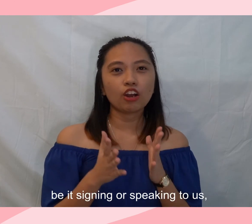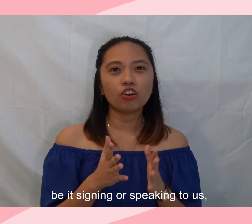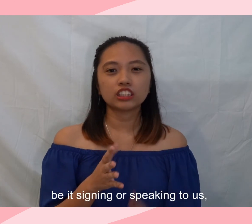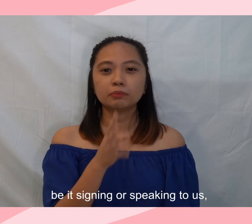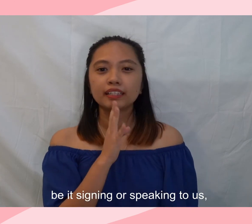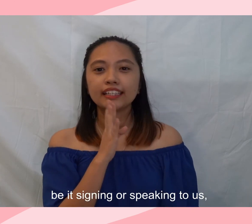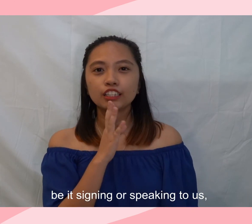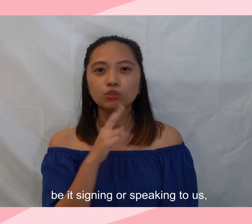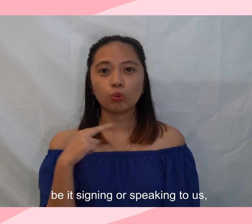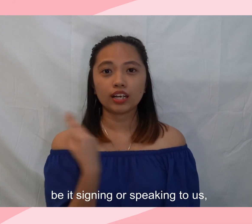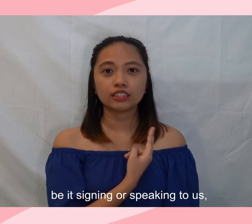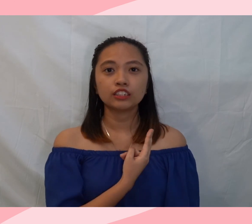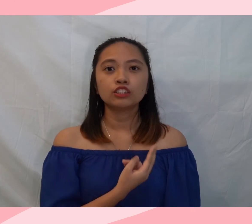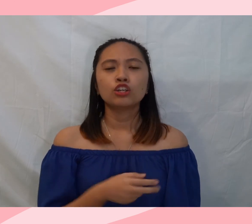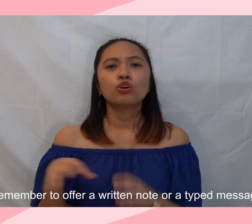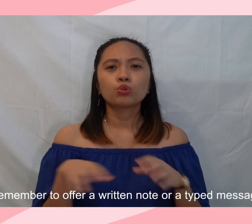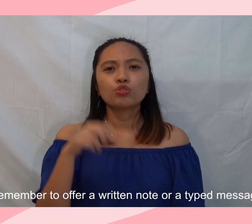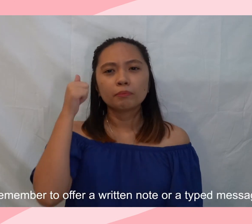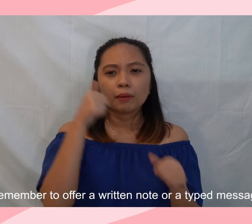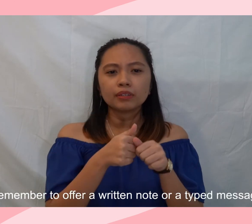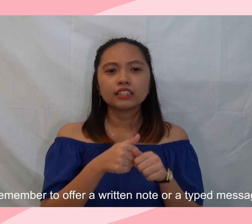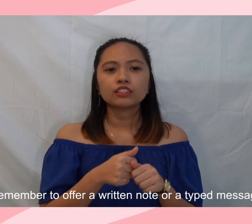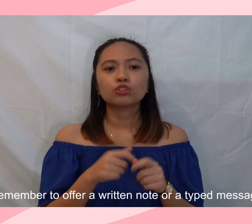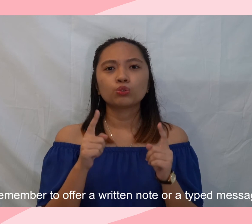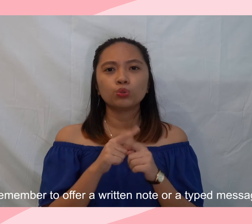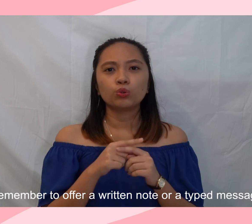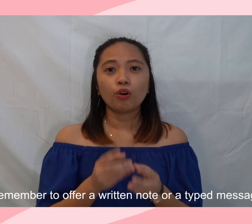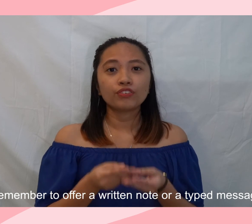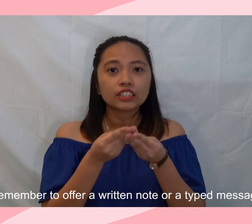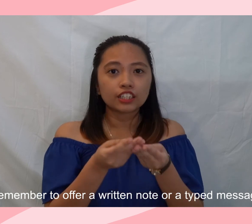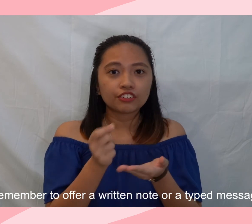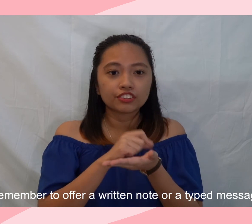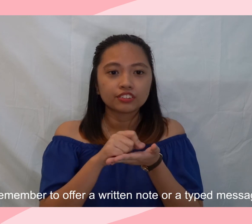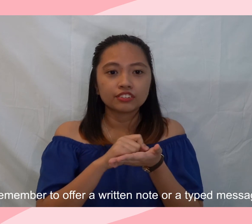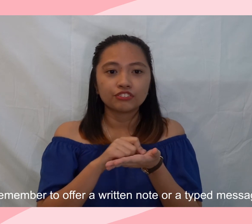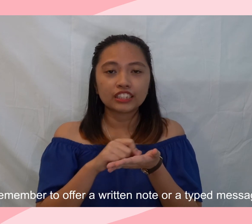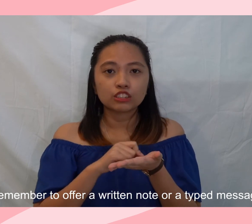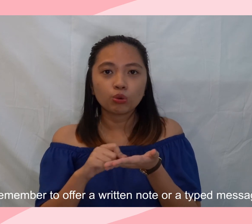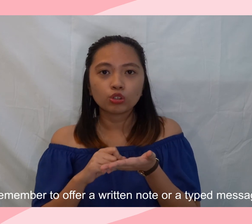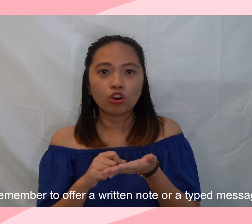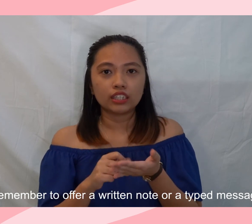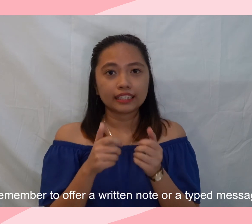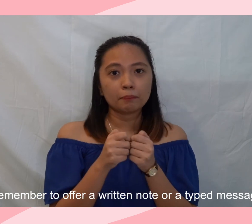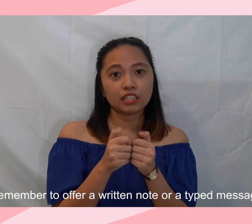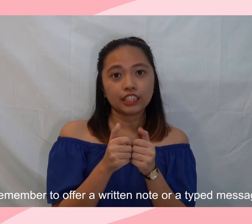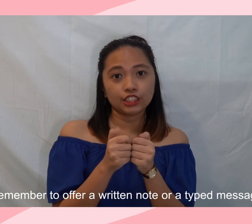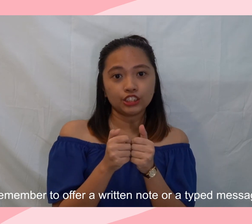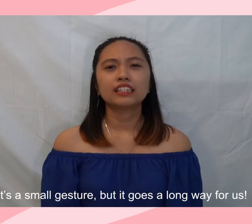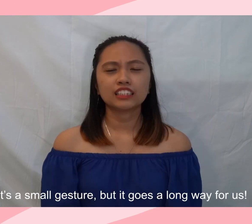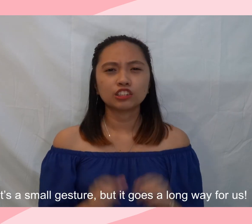or speaking to us, do remember to offer a written note or a typed message. It is a